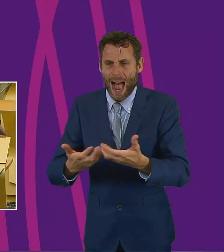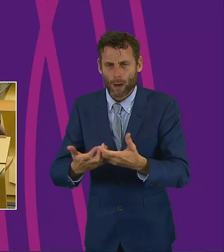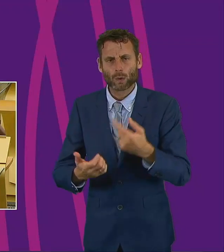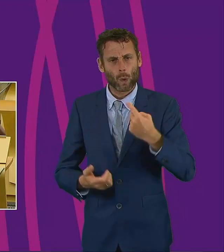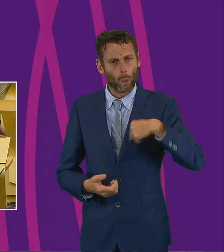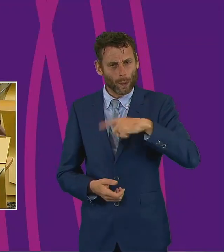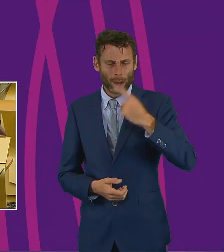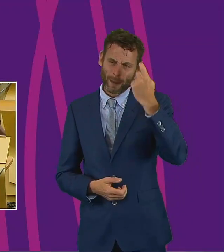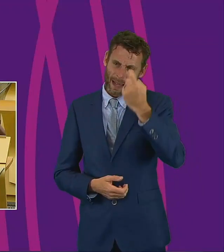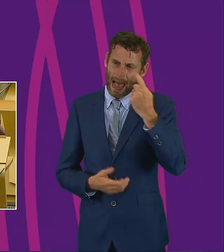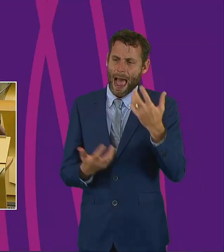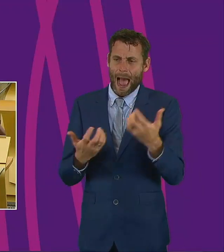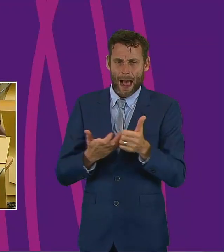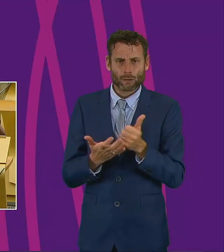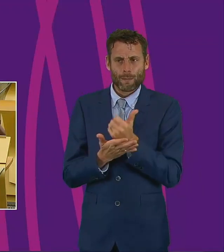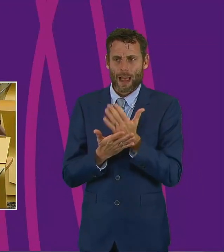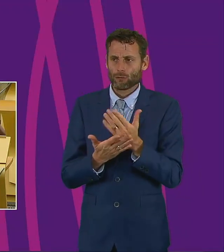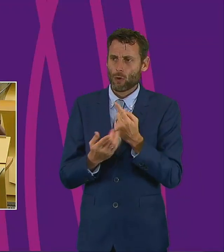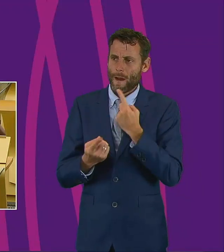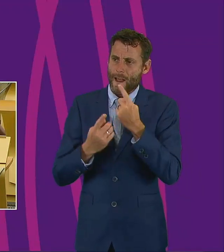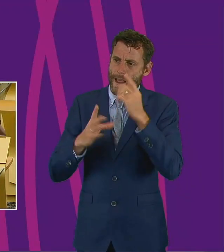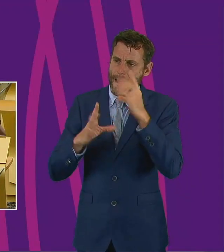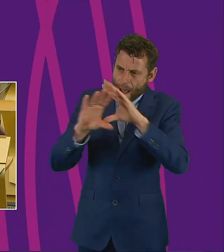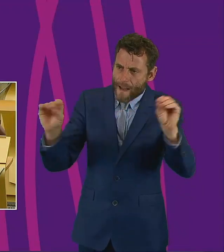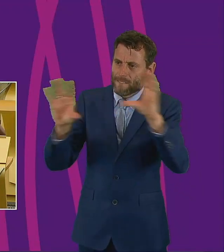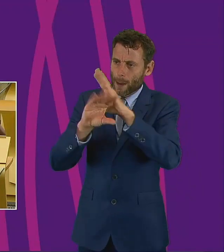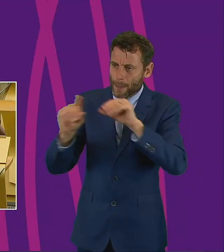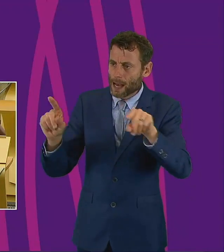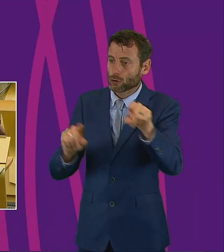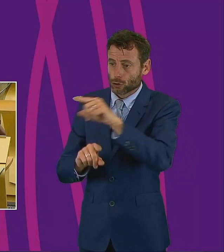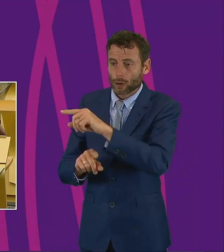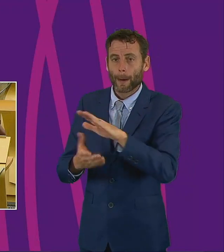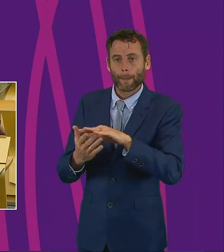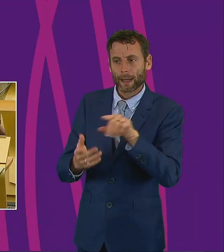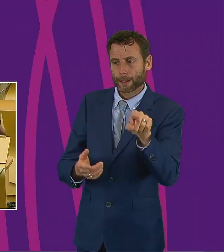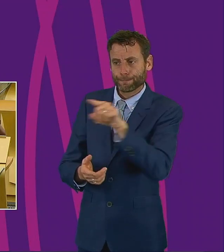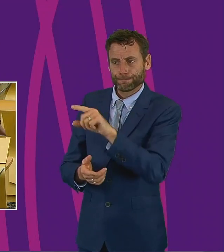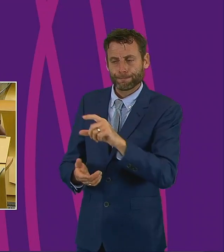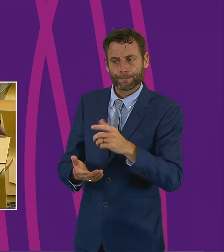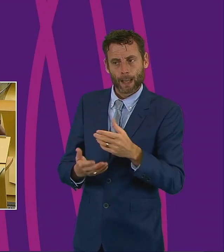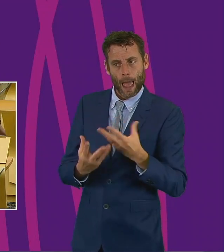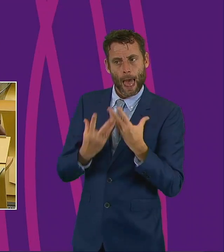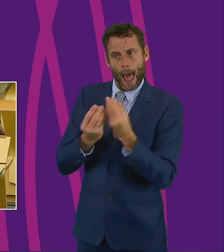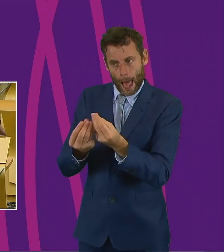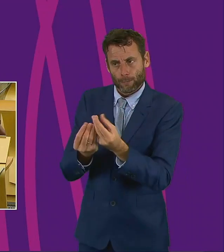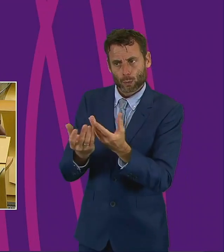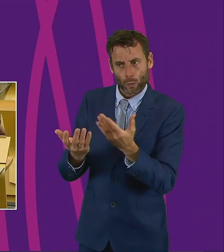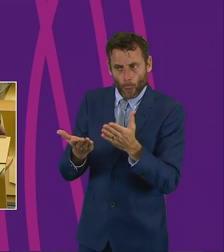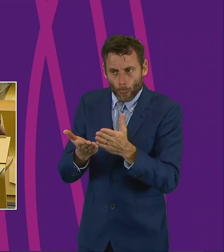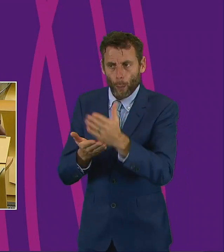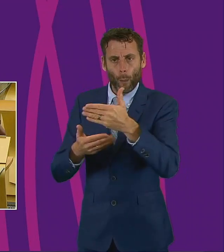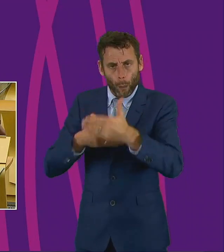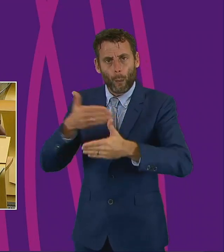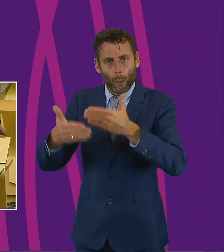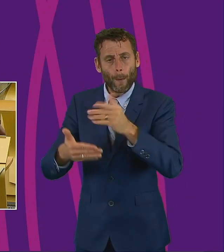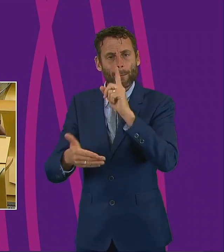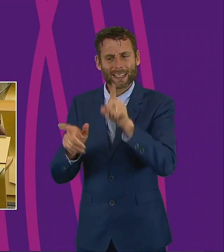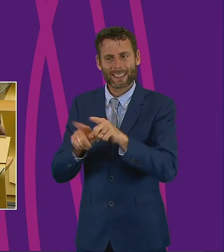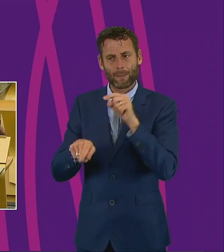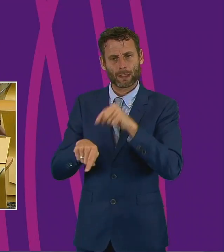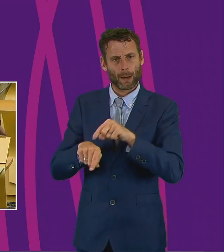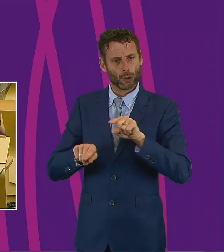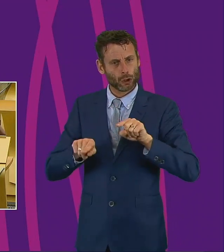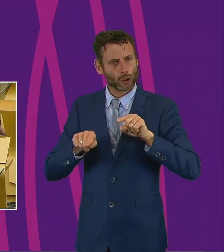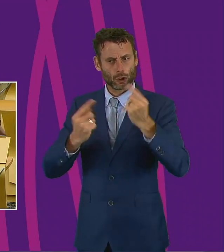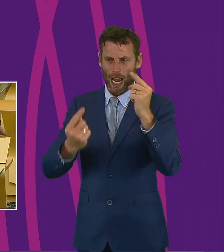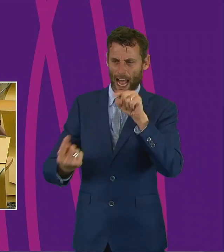ways of helping them deal with these challenges, but fundamentally making sure that we continue to challenge prejudice, abuse